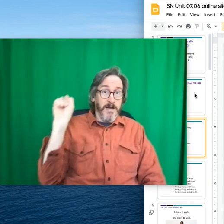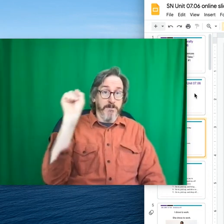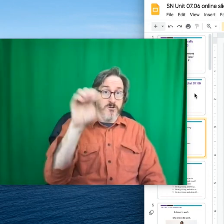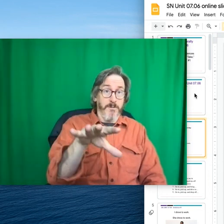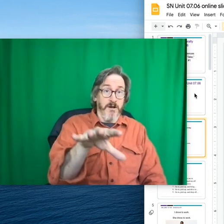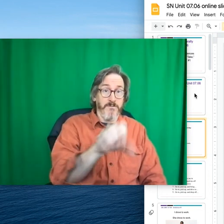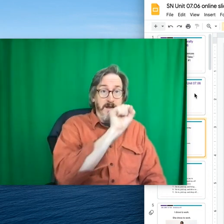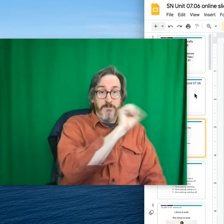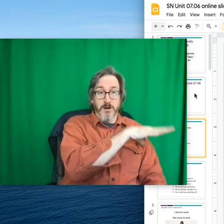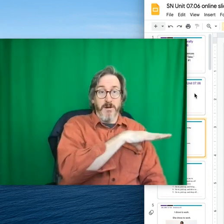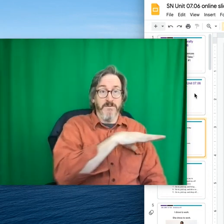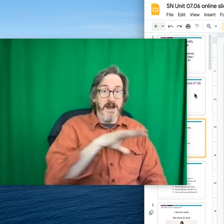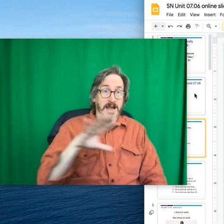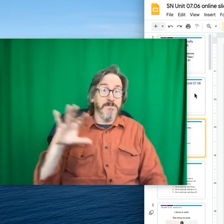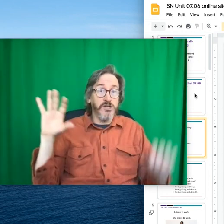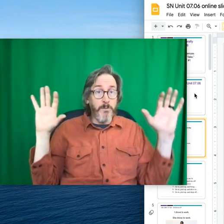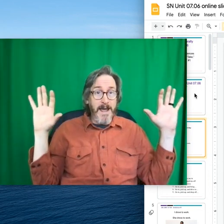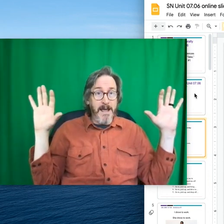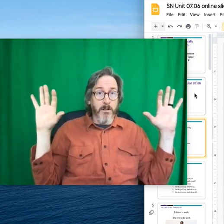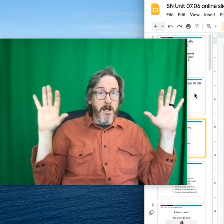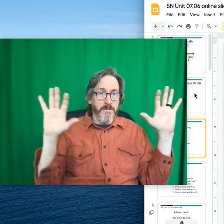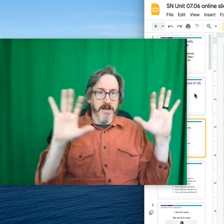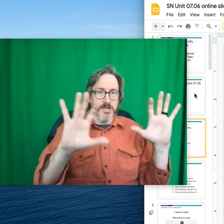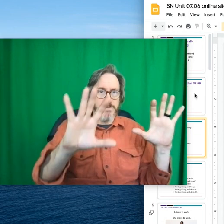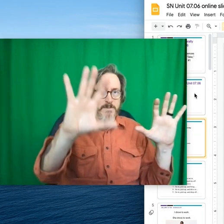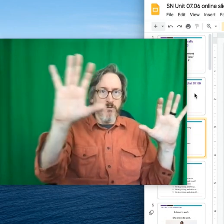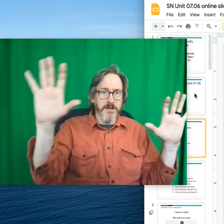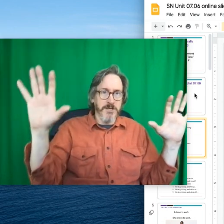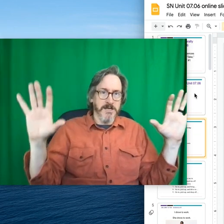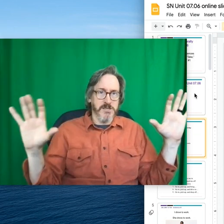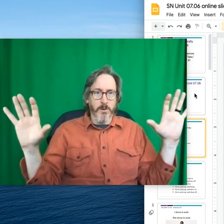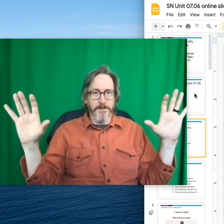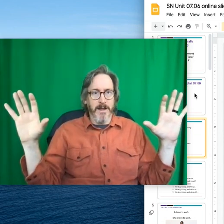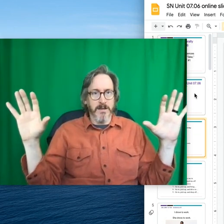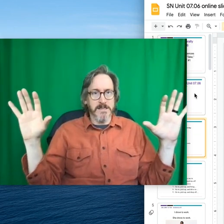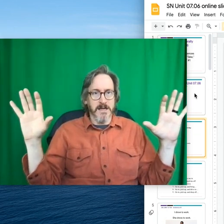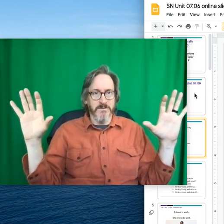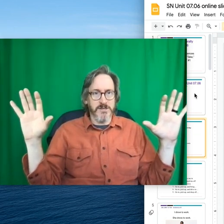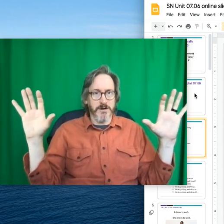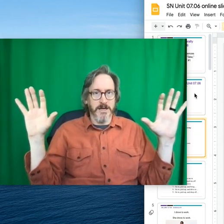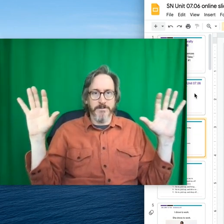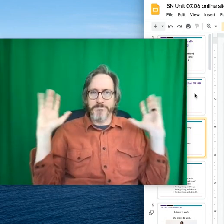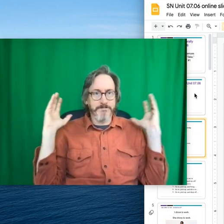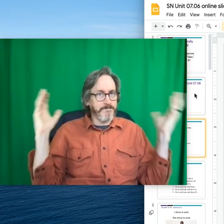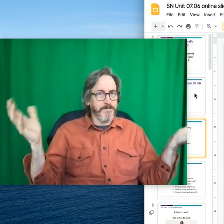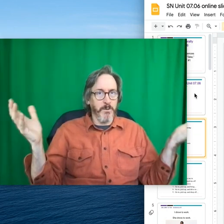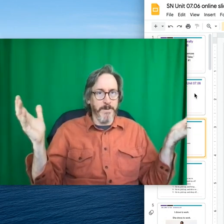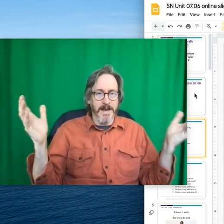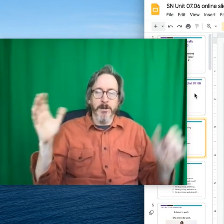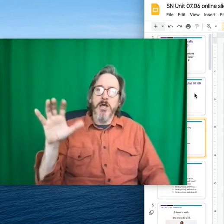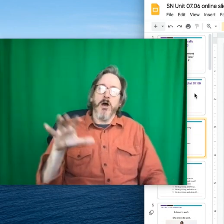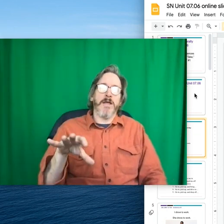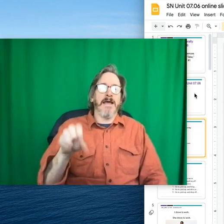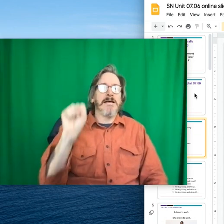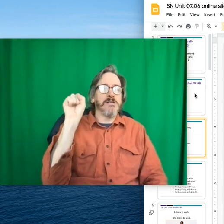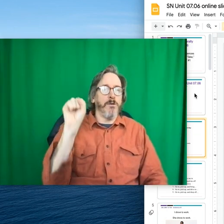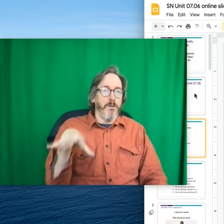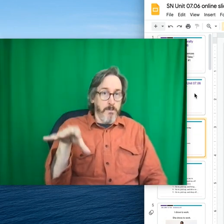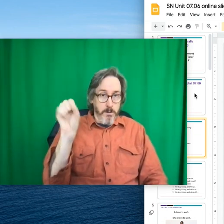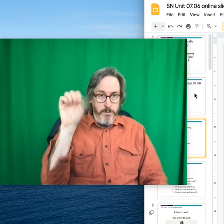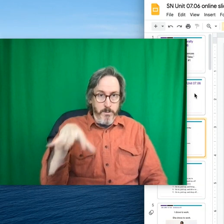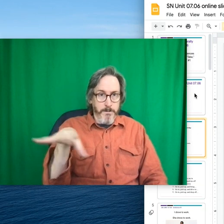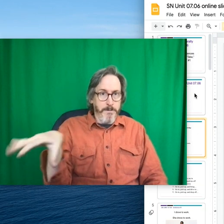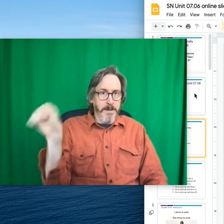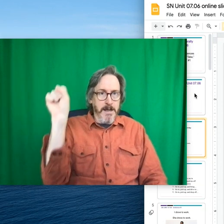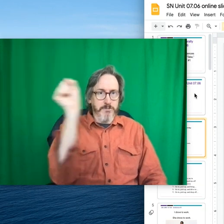off, pick up, drop off, pick up, drop off. And I am so pale that just by moving changes the white balance of the screen. What a pain. Okay, so